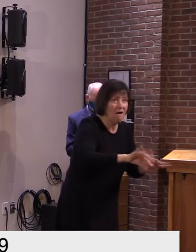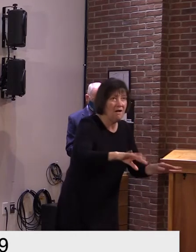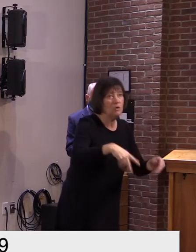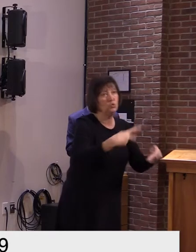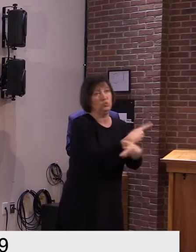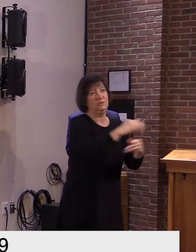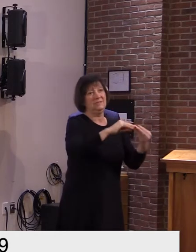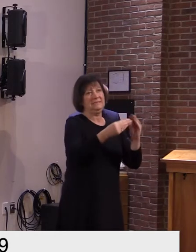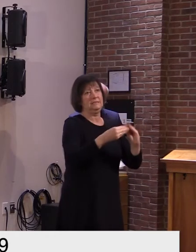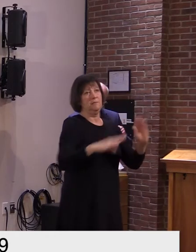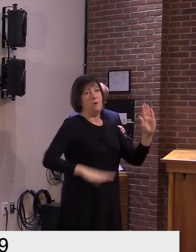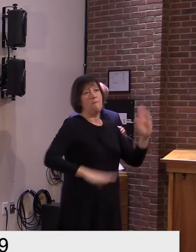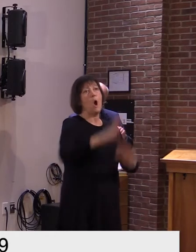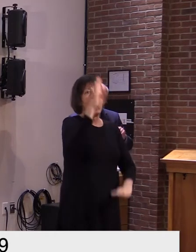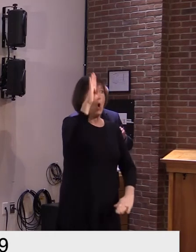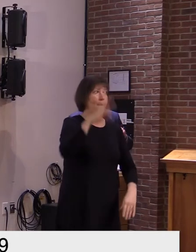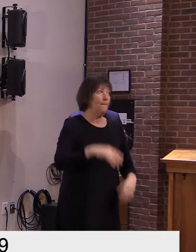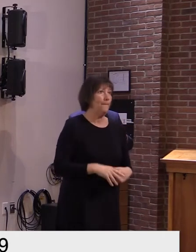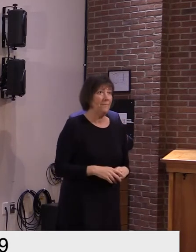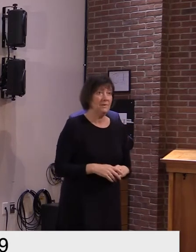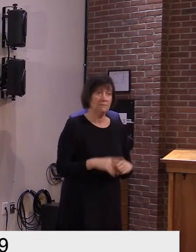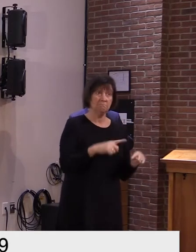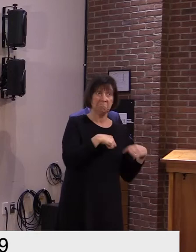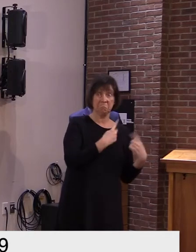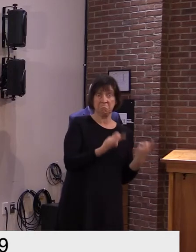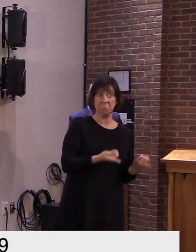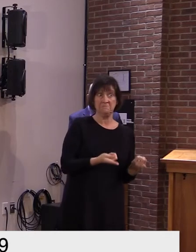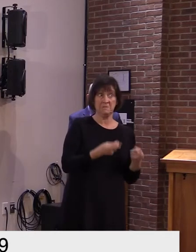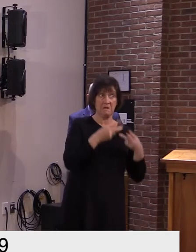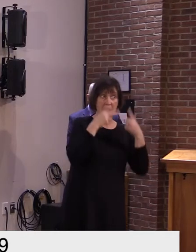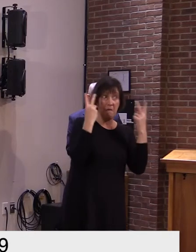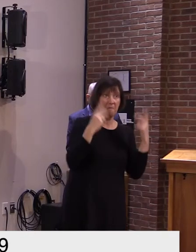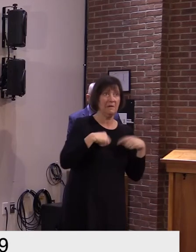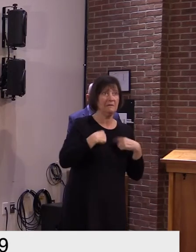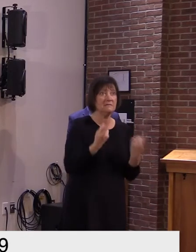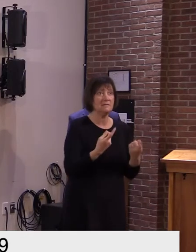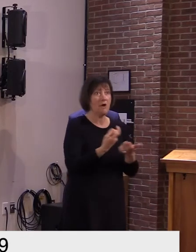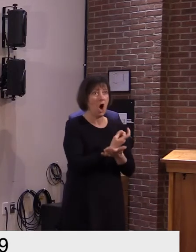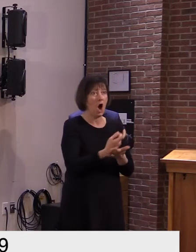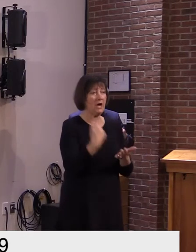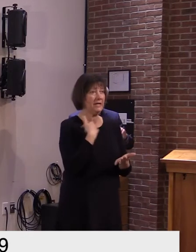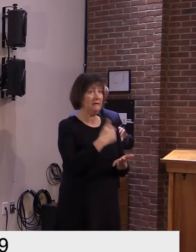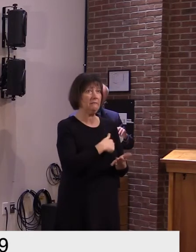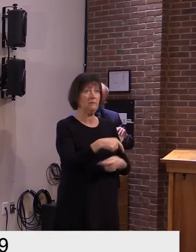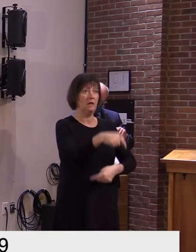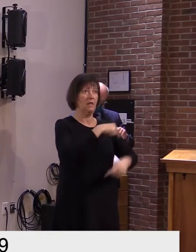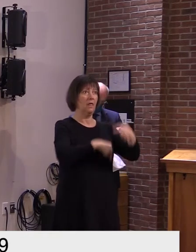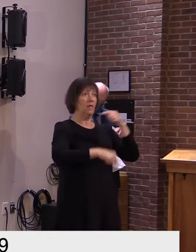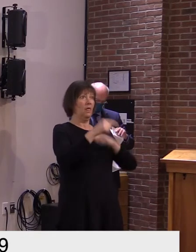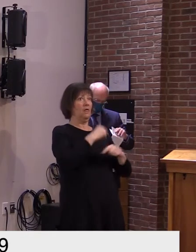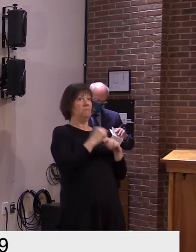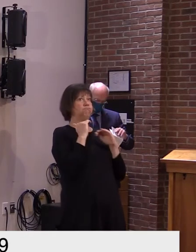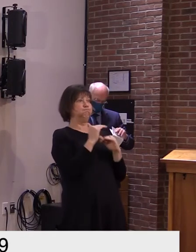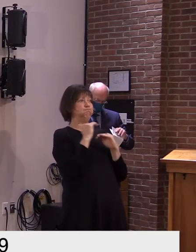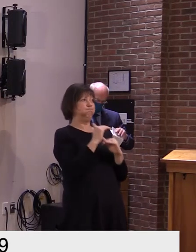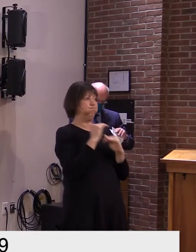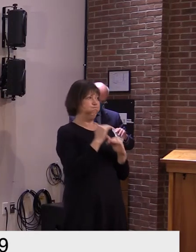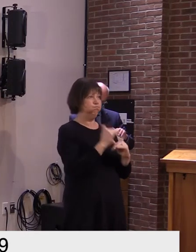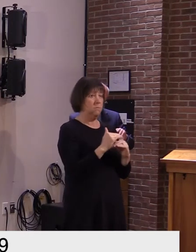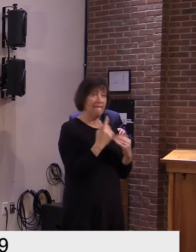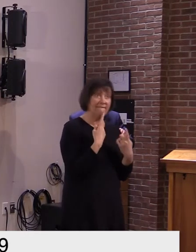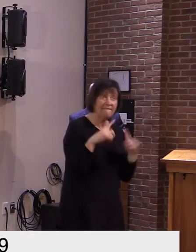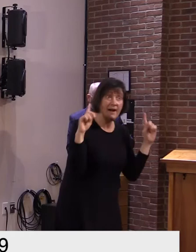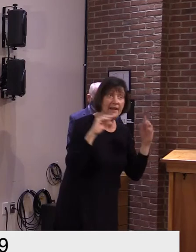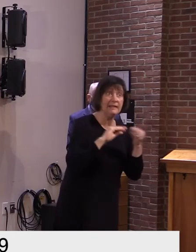problem. So in between that time, we put these measures into place. We're seeing now finally a